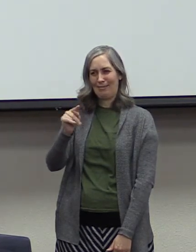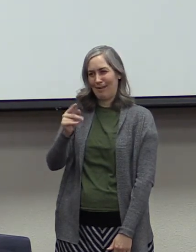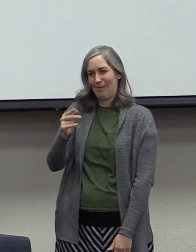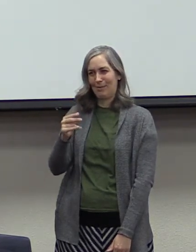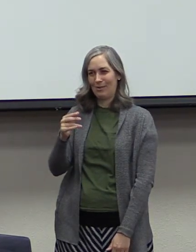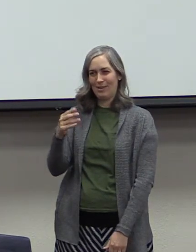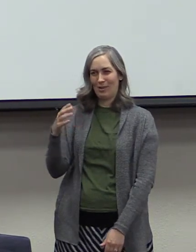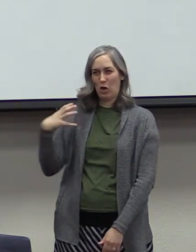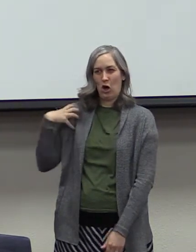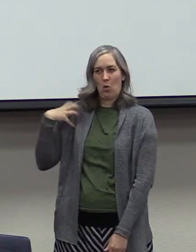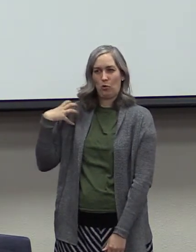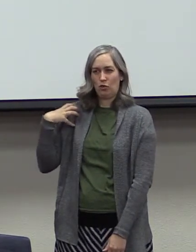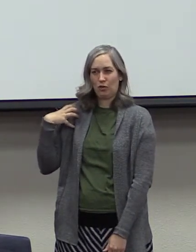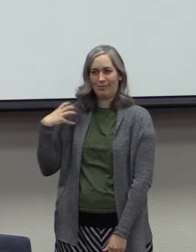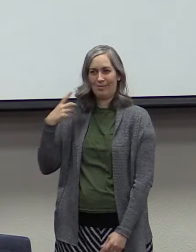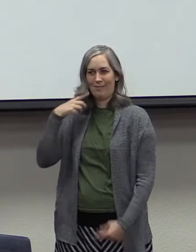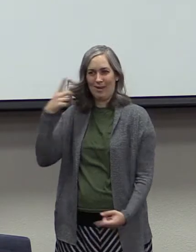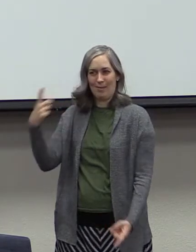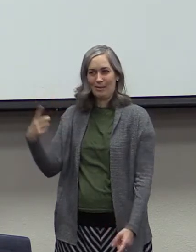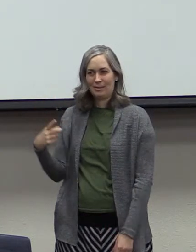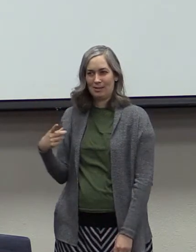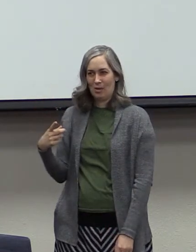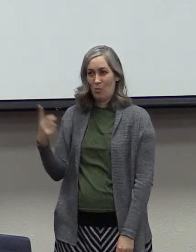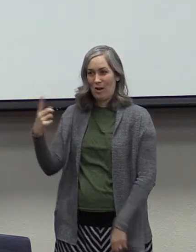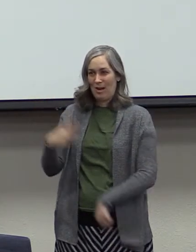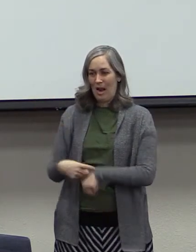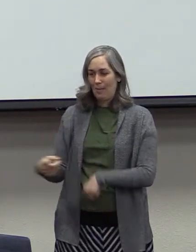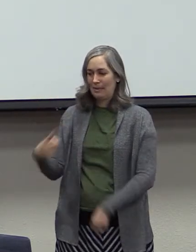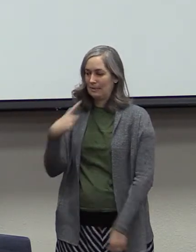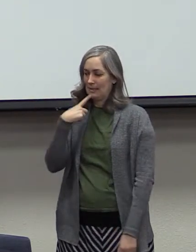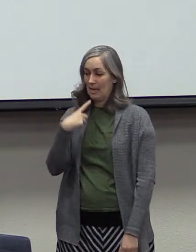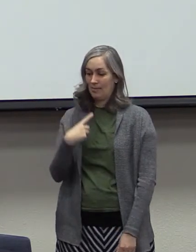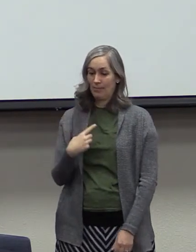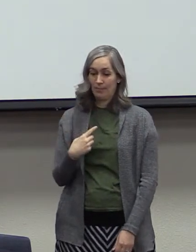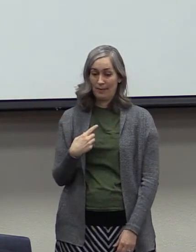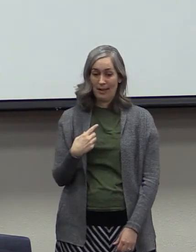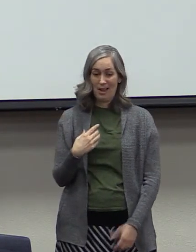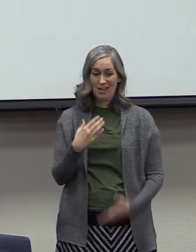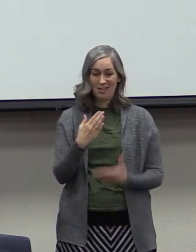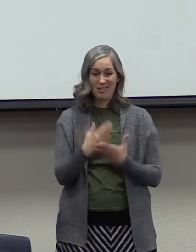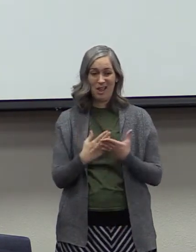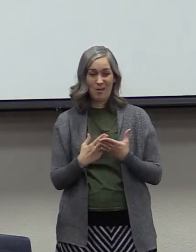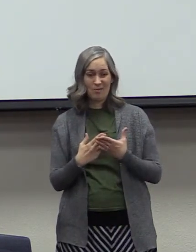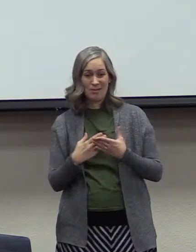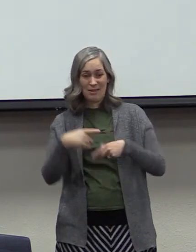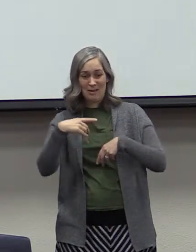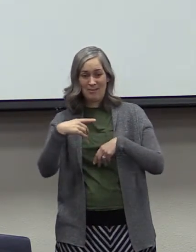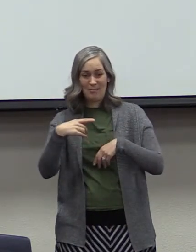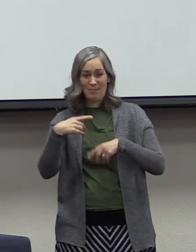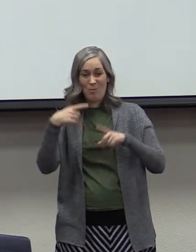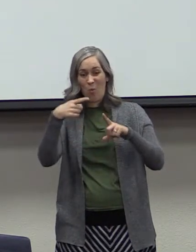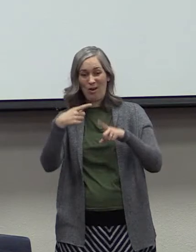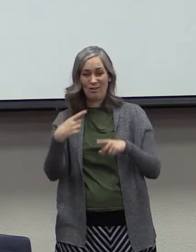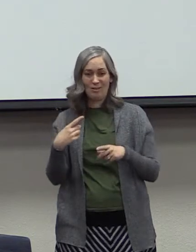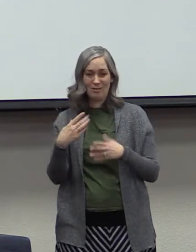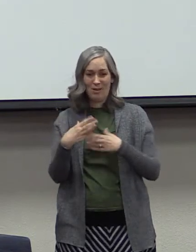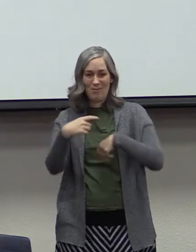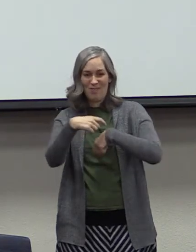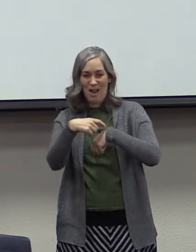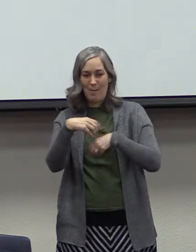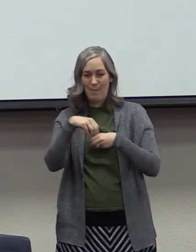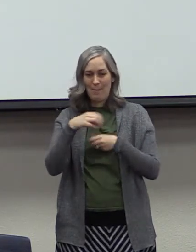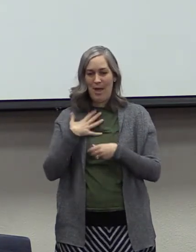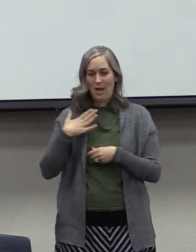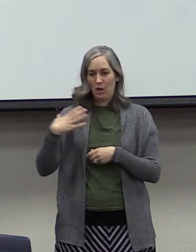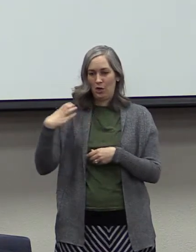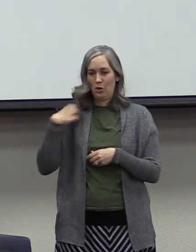his life, he made a statement one time. He said, "At some point in my coaching career, I came to the conclusion that winning is